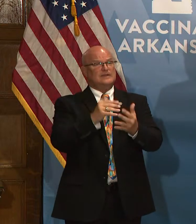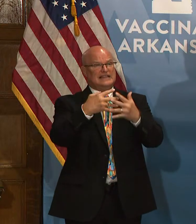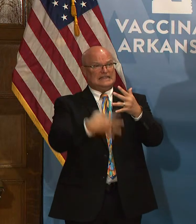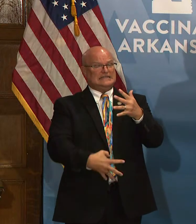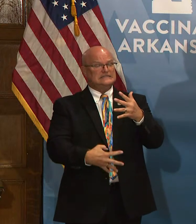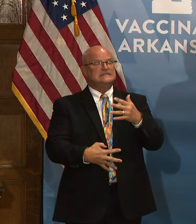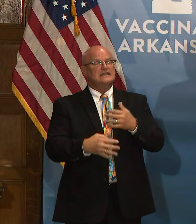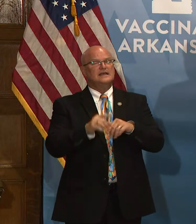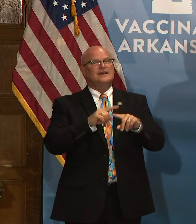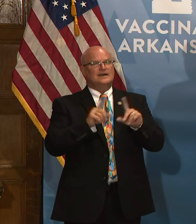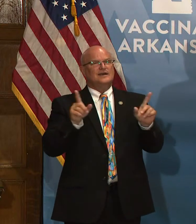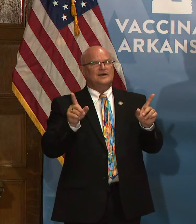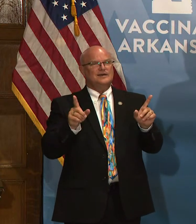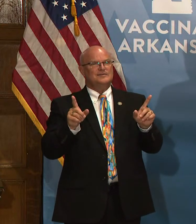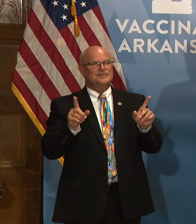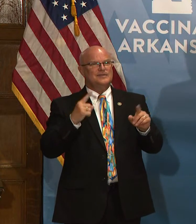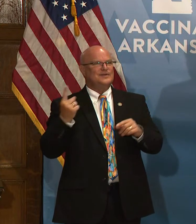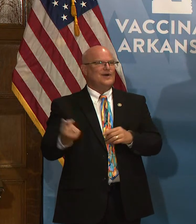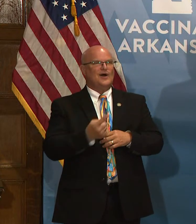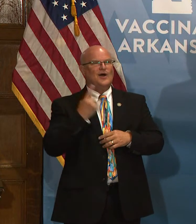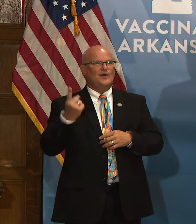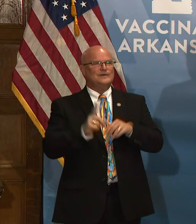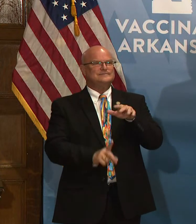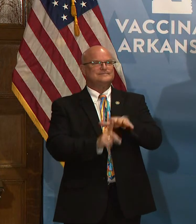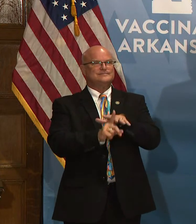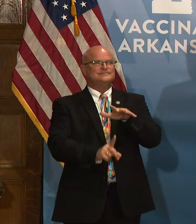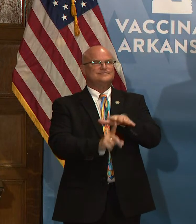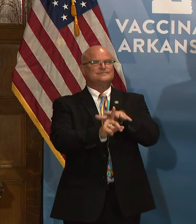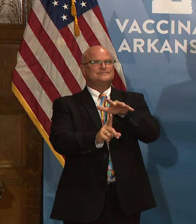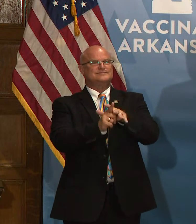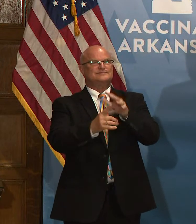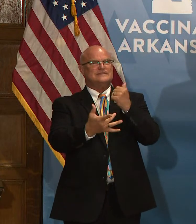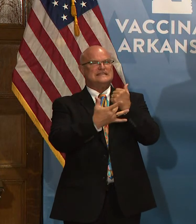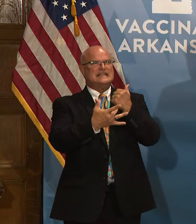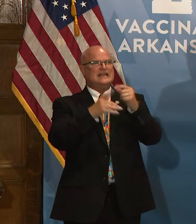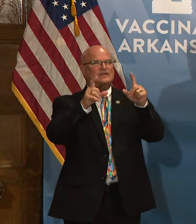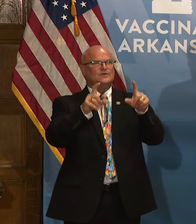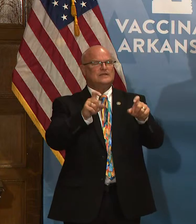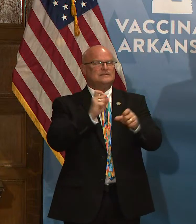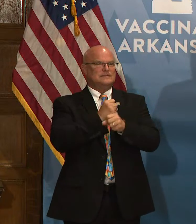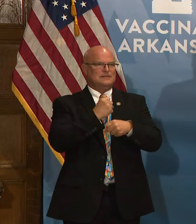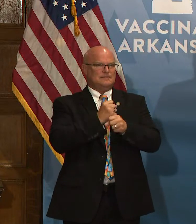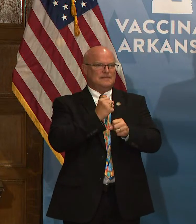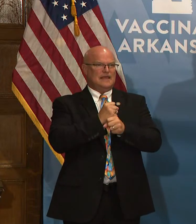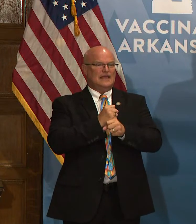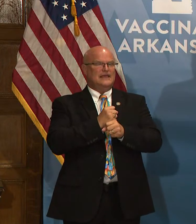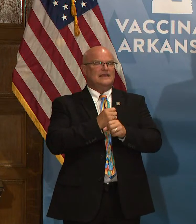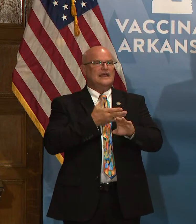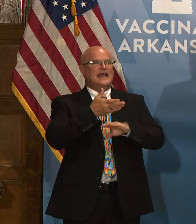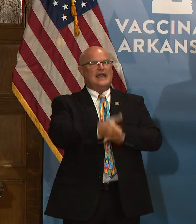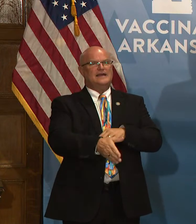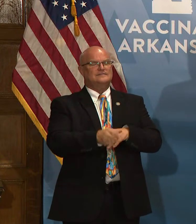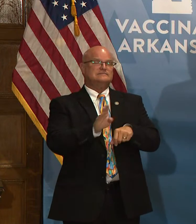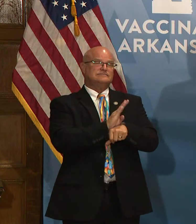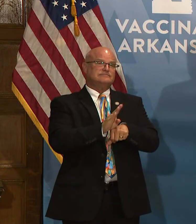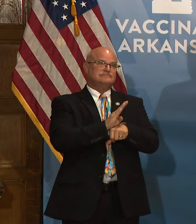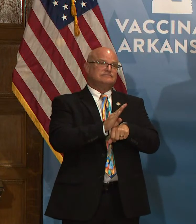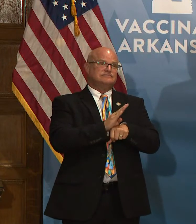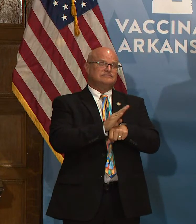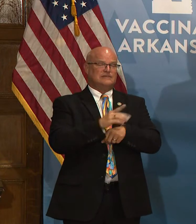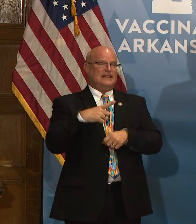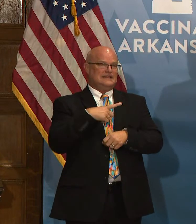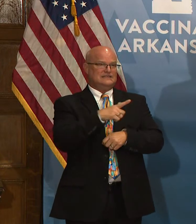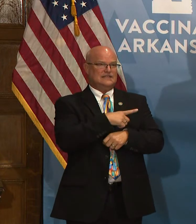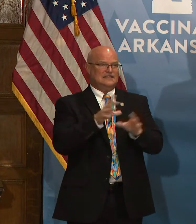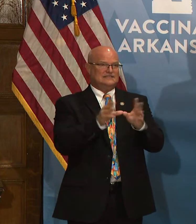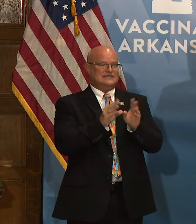list, but there always arise some technical correction that needs to be made following a very busy general